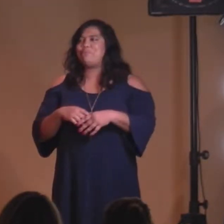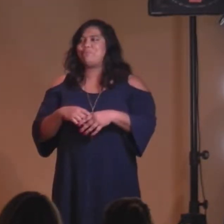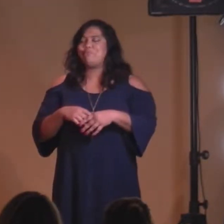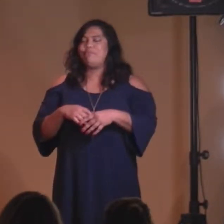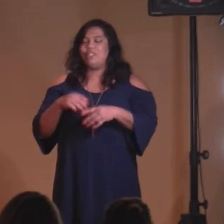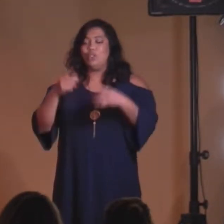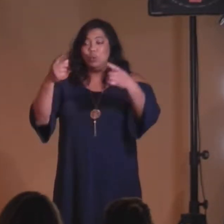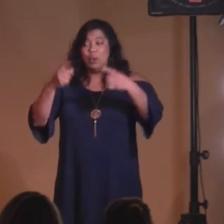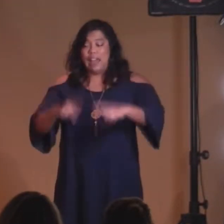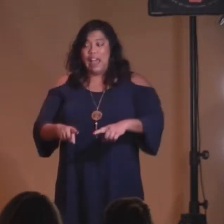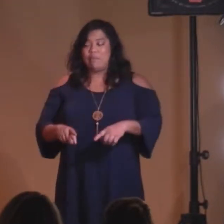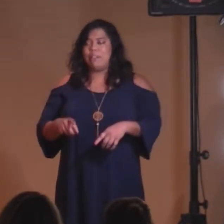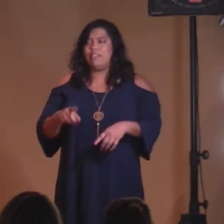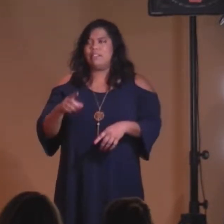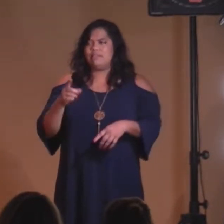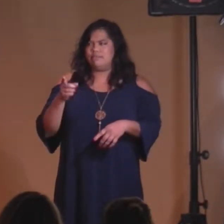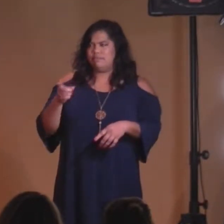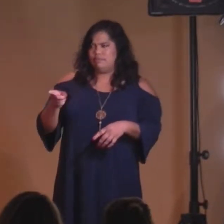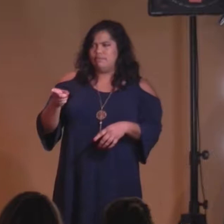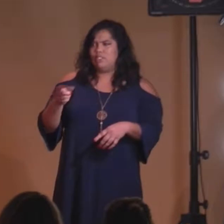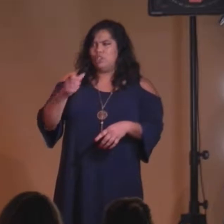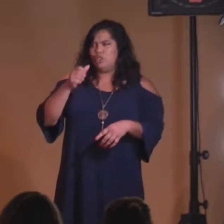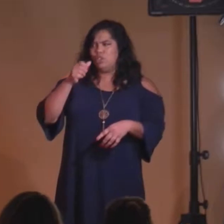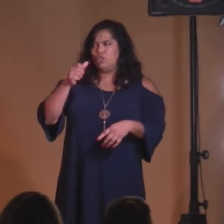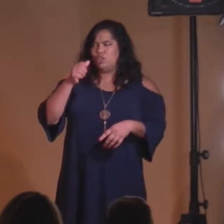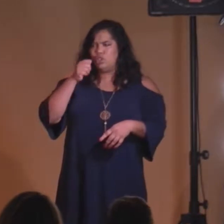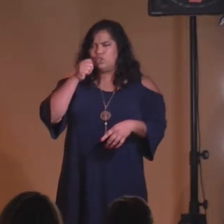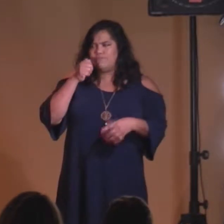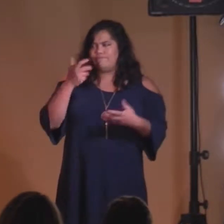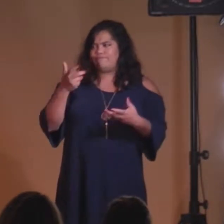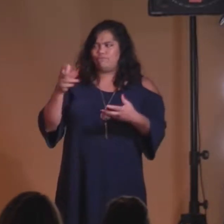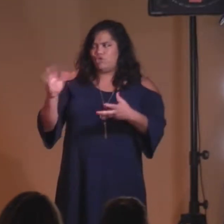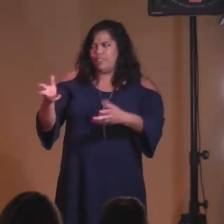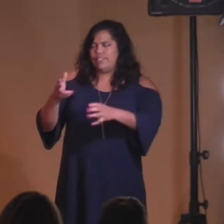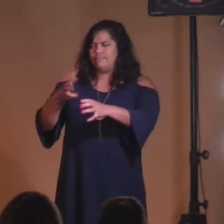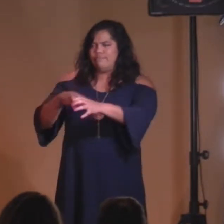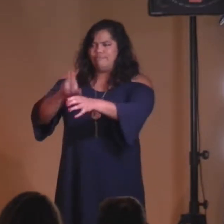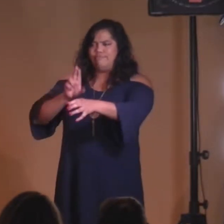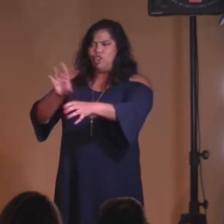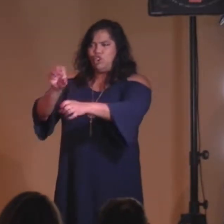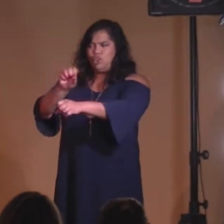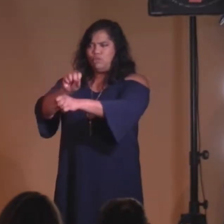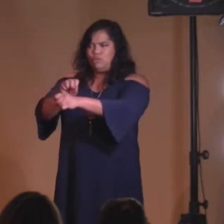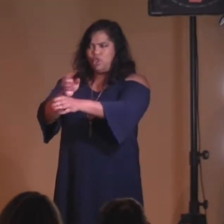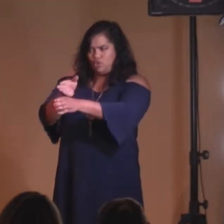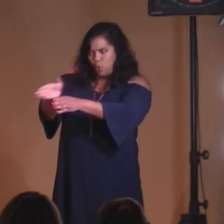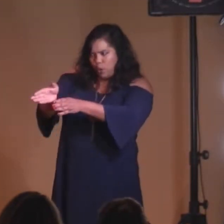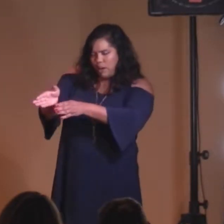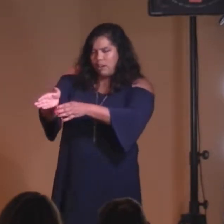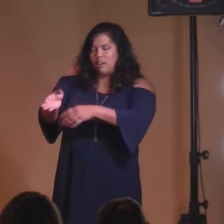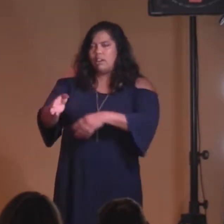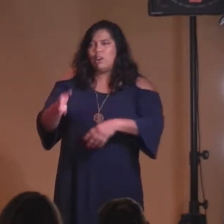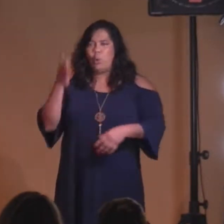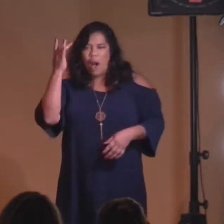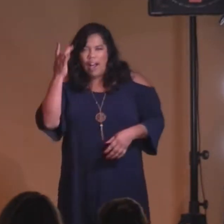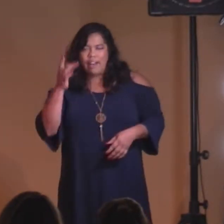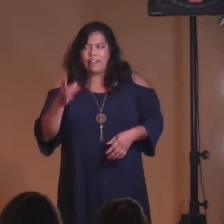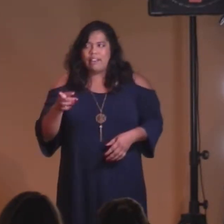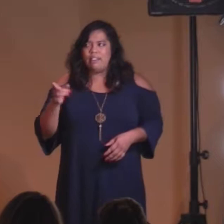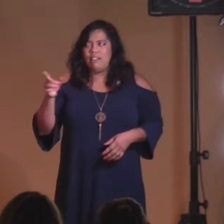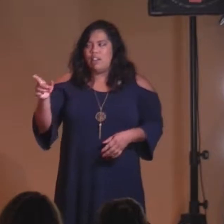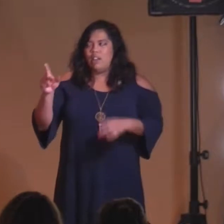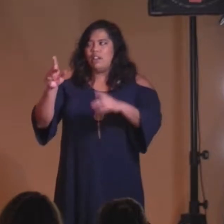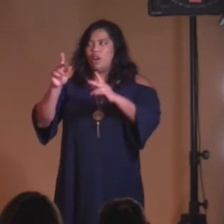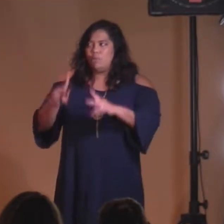one of the things that made her leave that as a career was she said that she kept being told